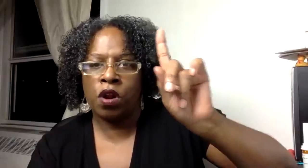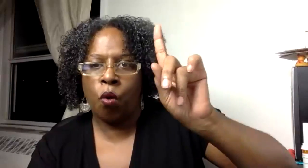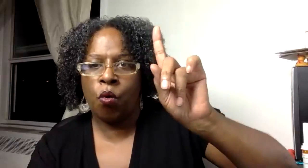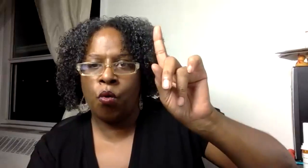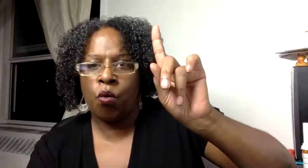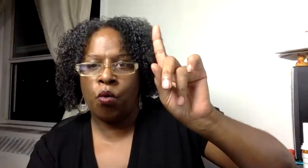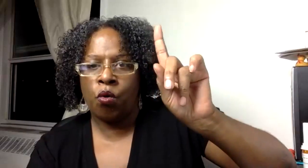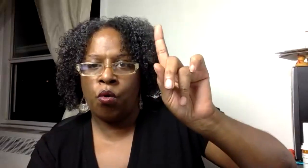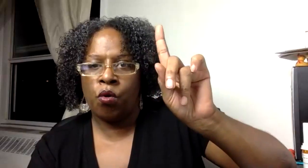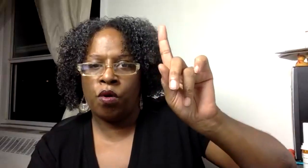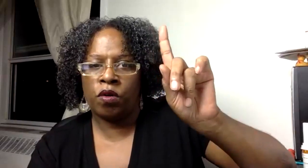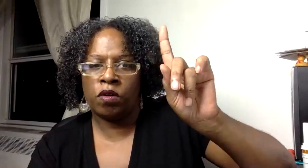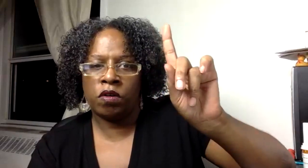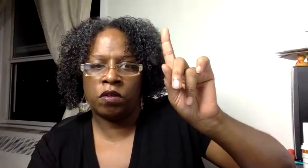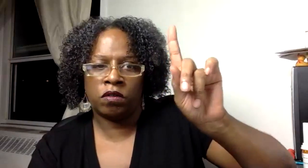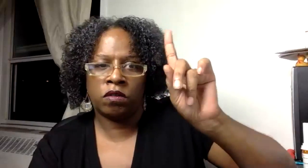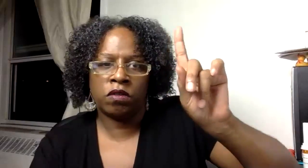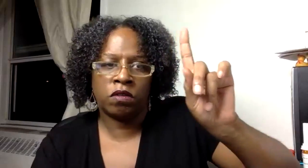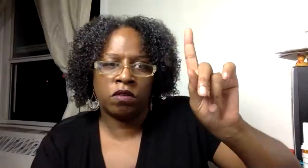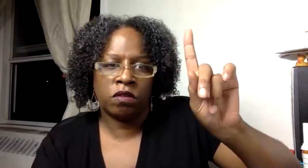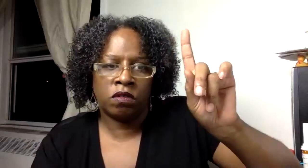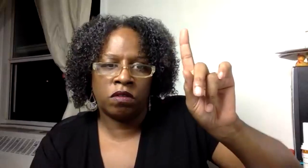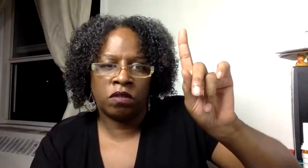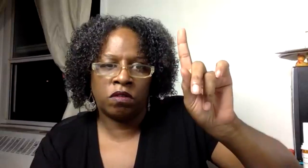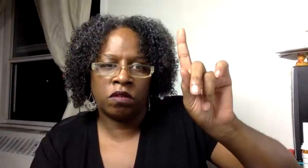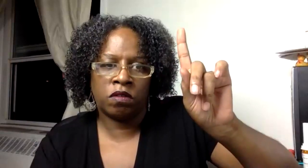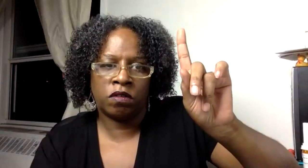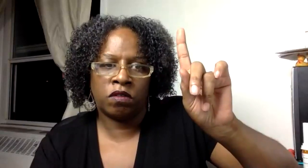Hold on 1 second. Let me pass this spotlight to you.